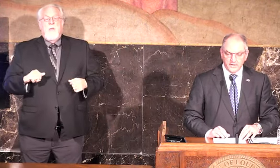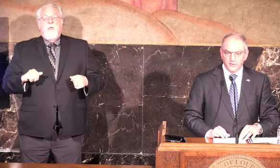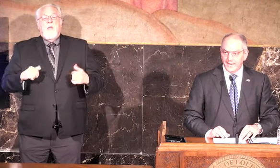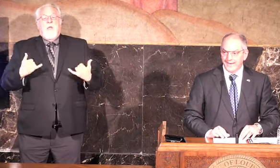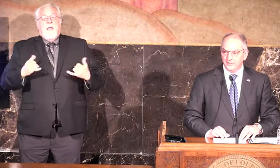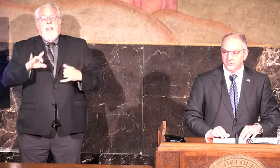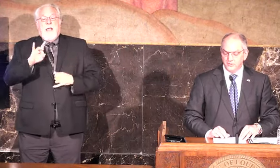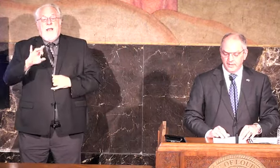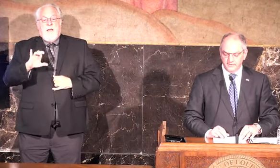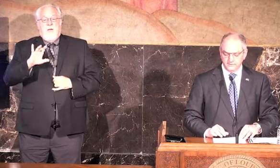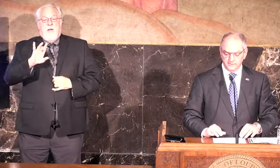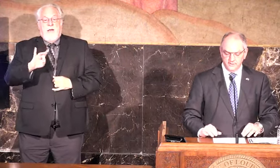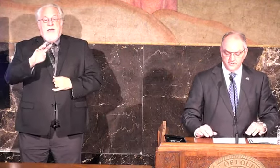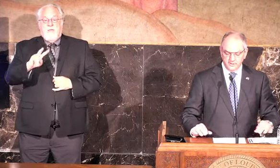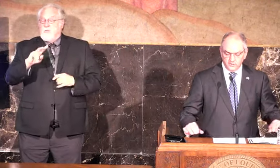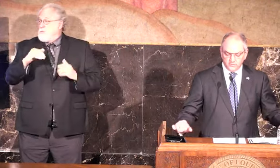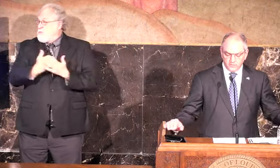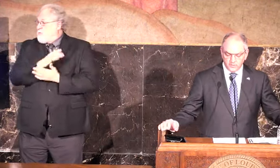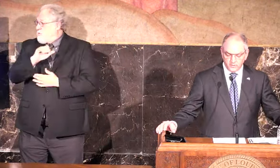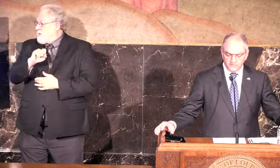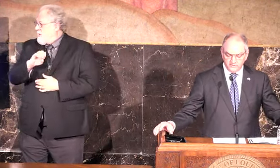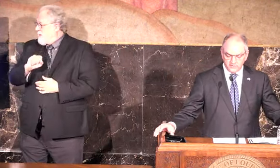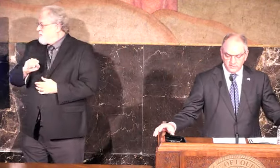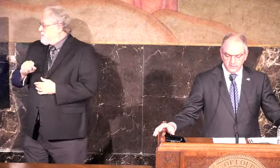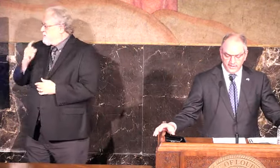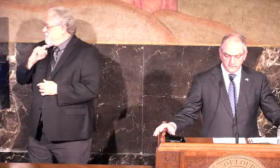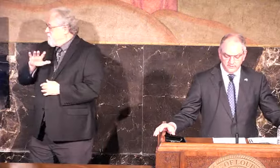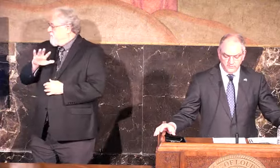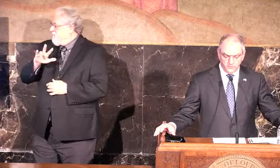reporting 882 new cases for a total of